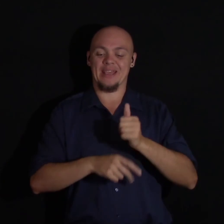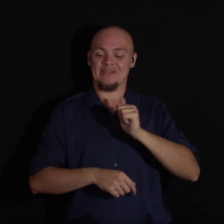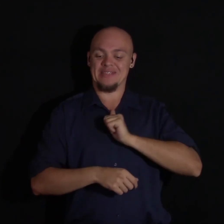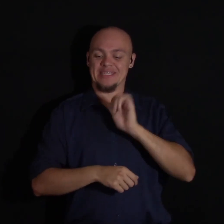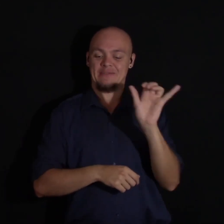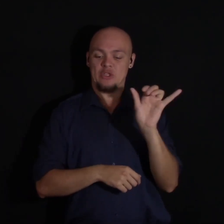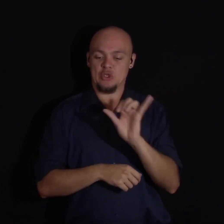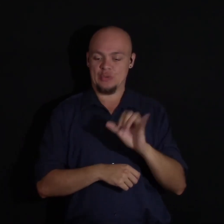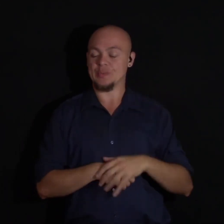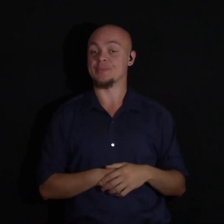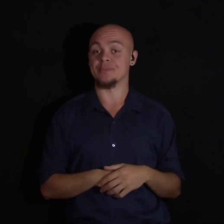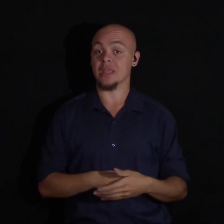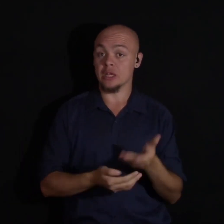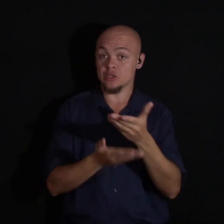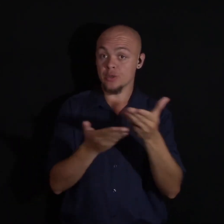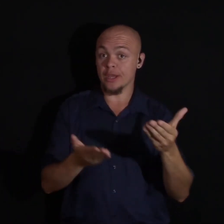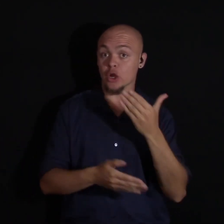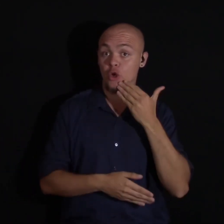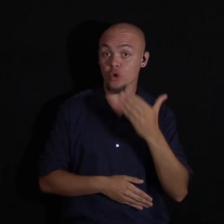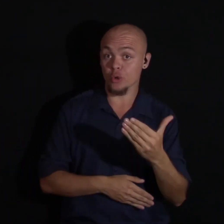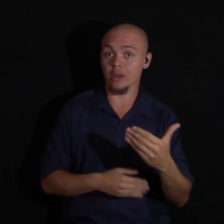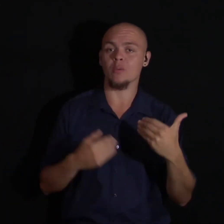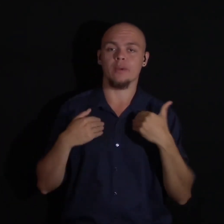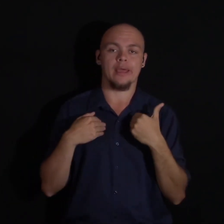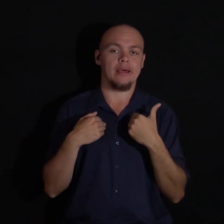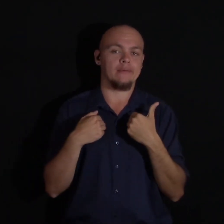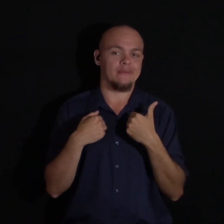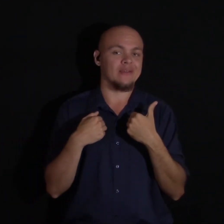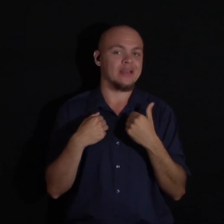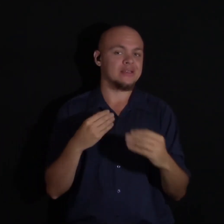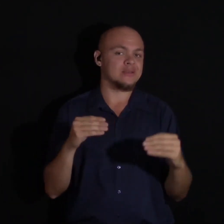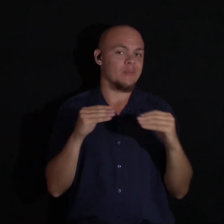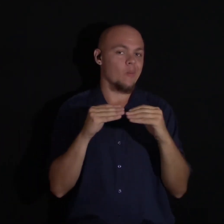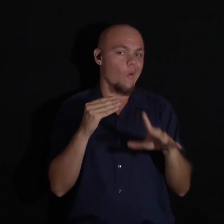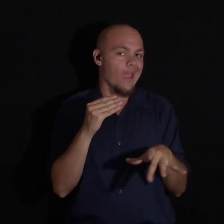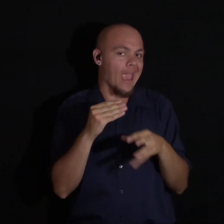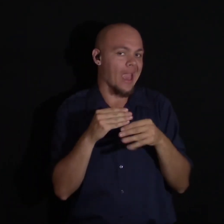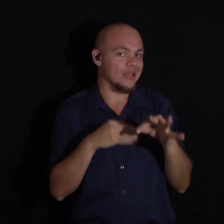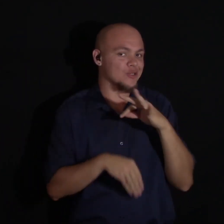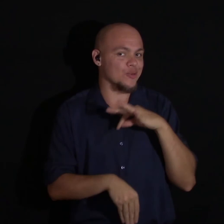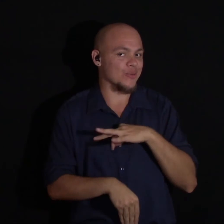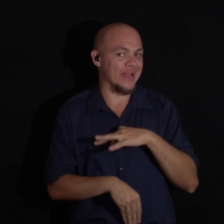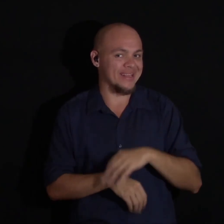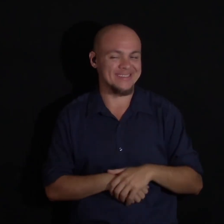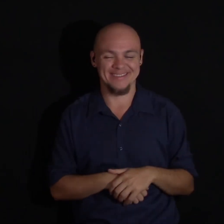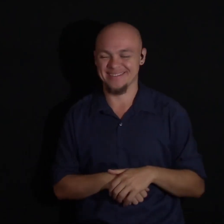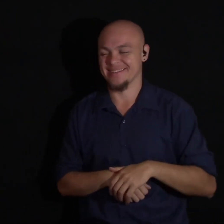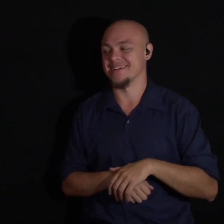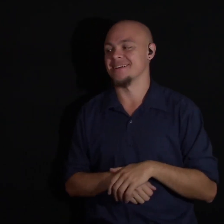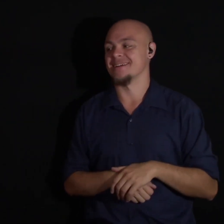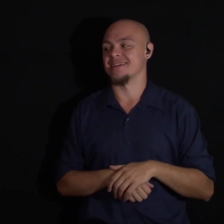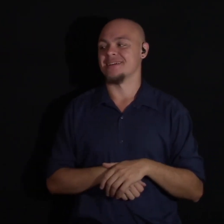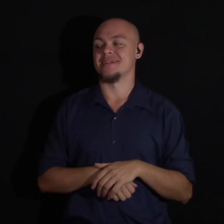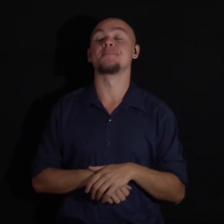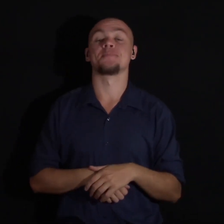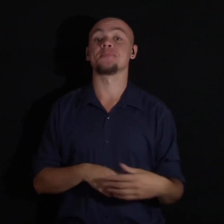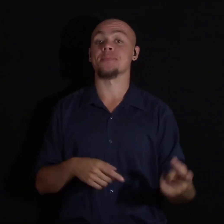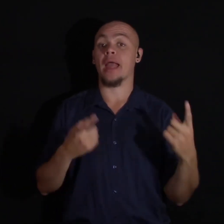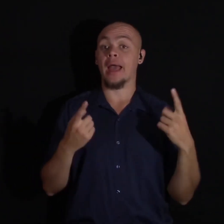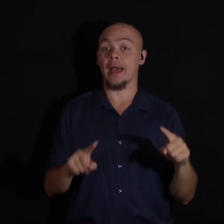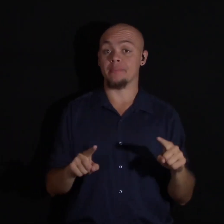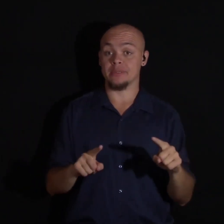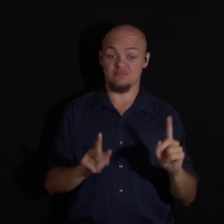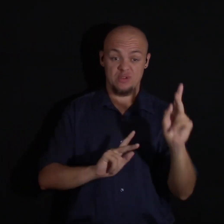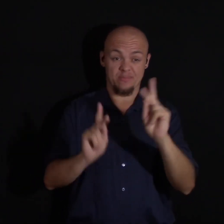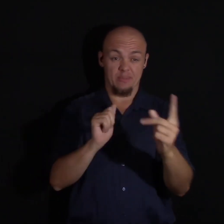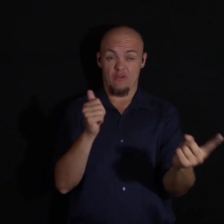So since you all did so well, we have time for just a little bit of extra credit. One of the most difficult things that happens when you meet